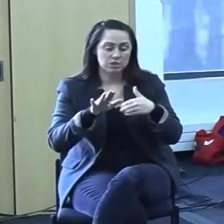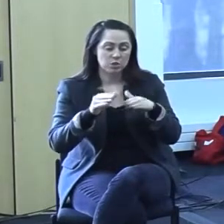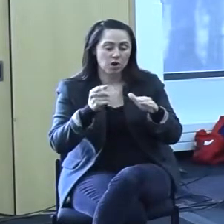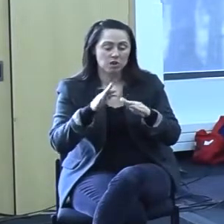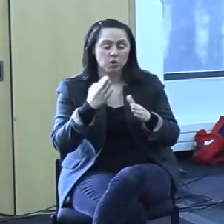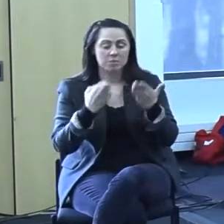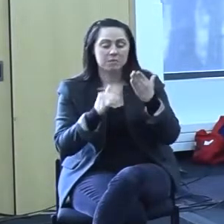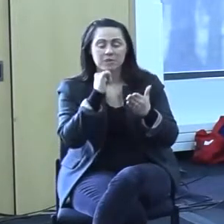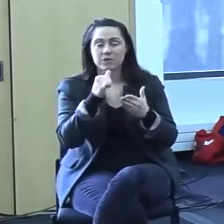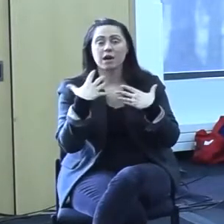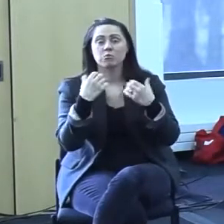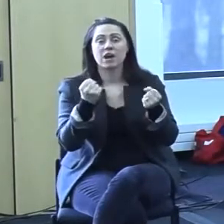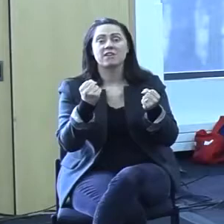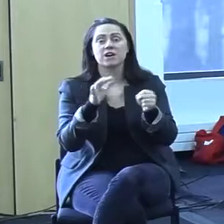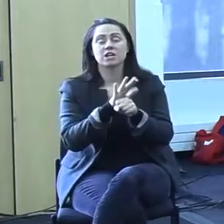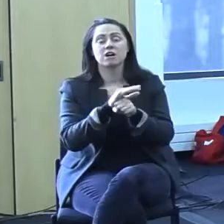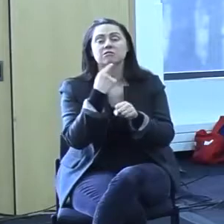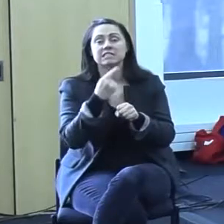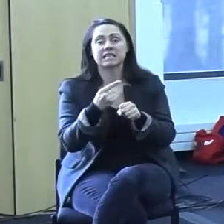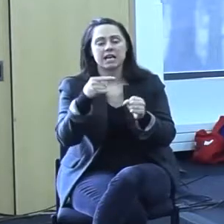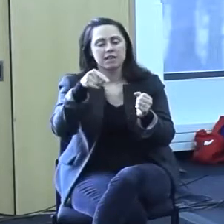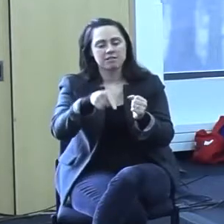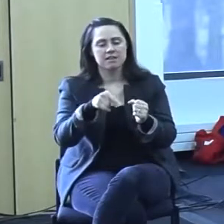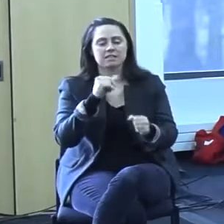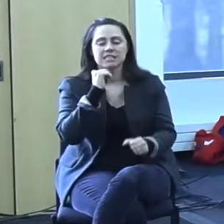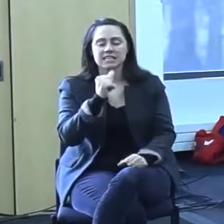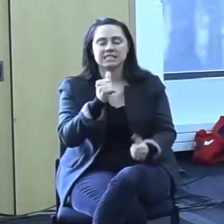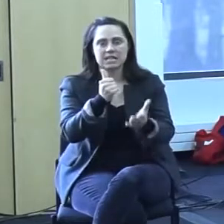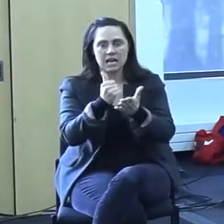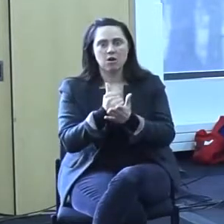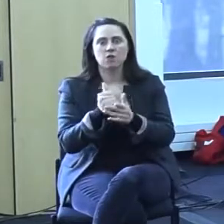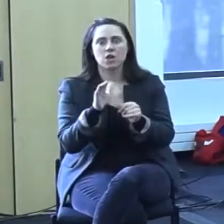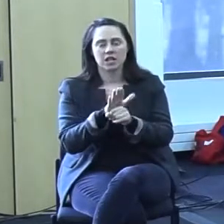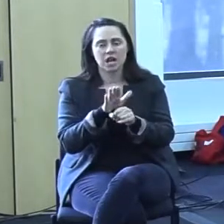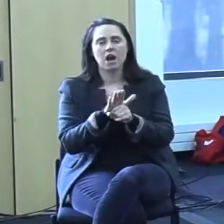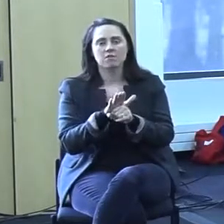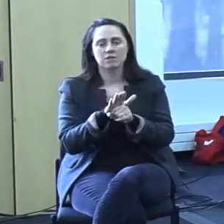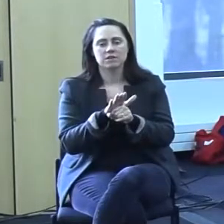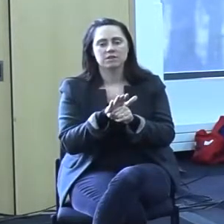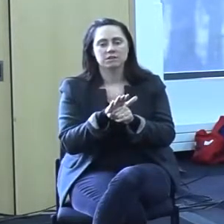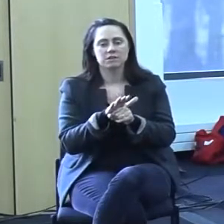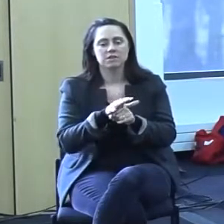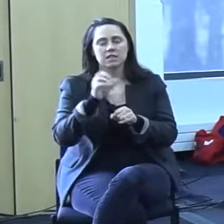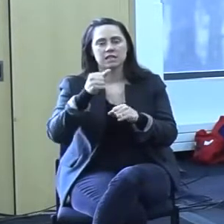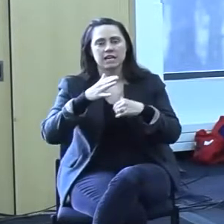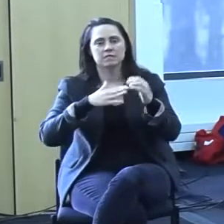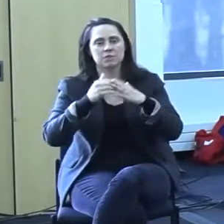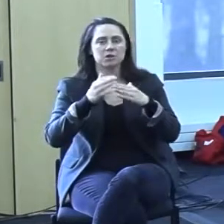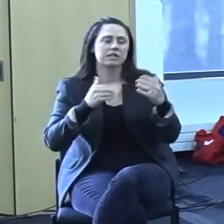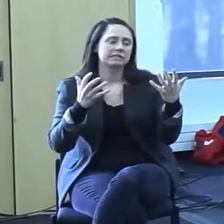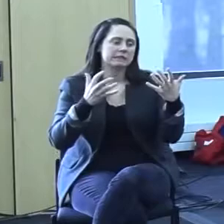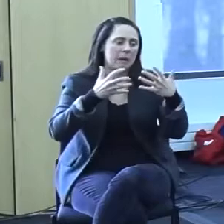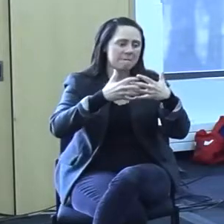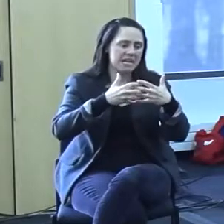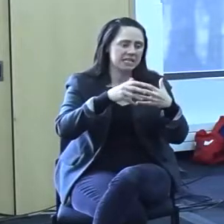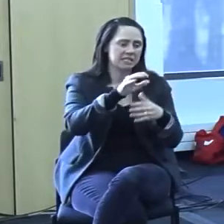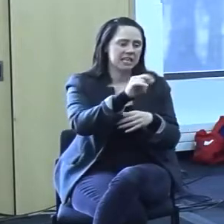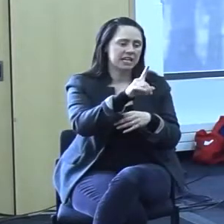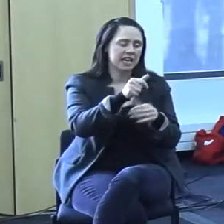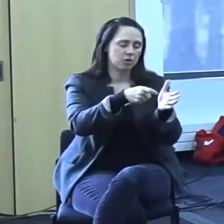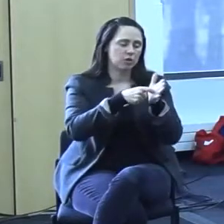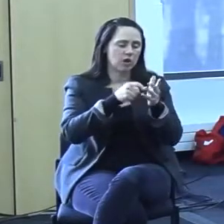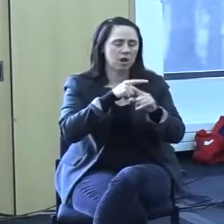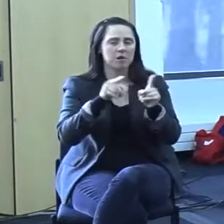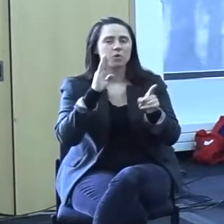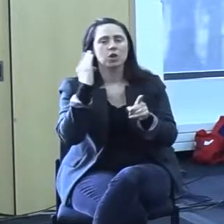to say this isn't helpful enough. Yes, buildings meet the ADA requirement, but there